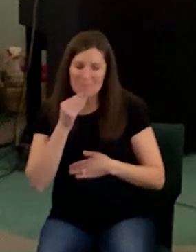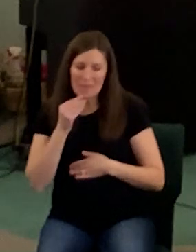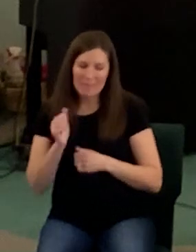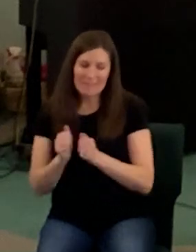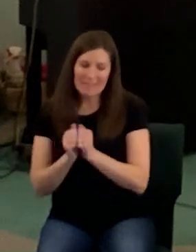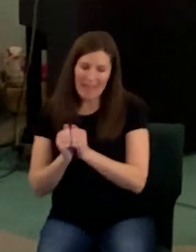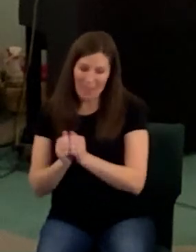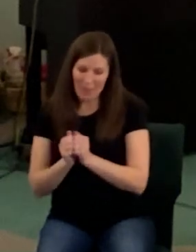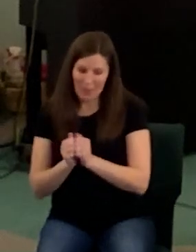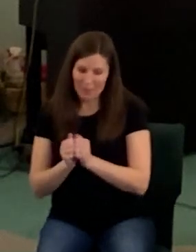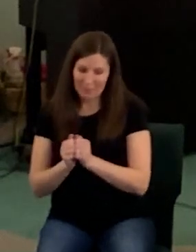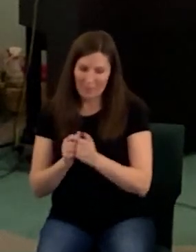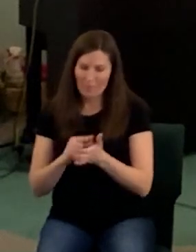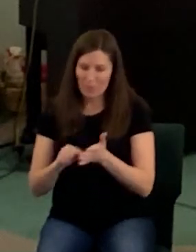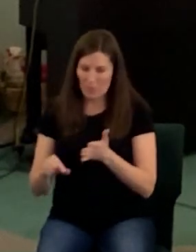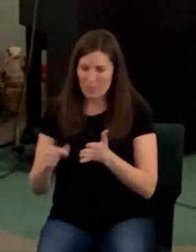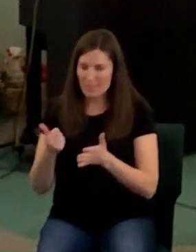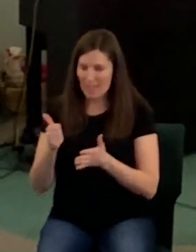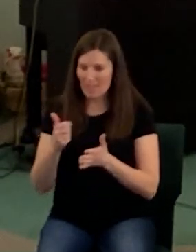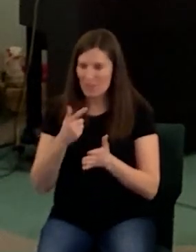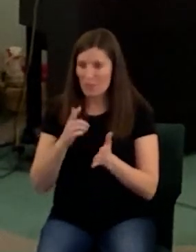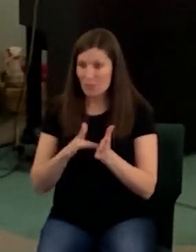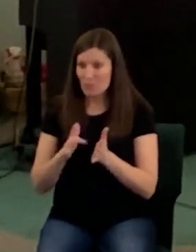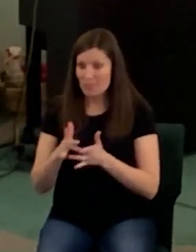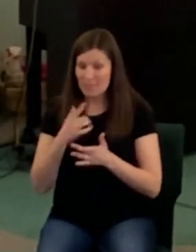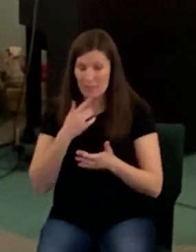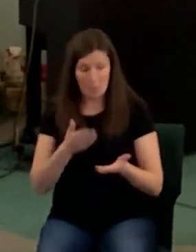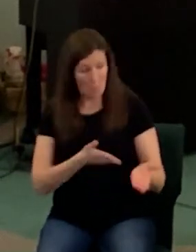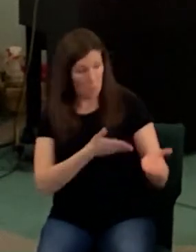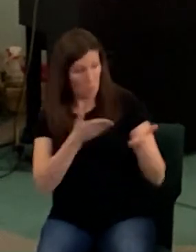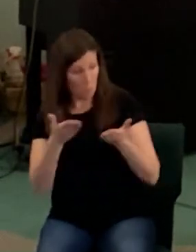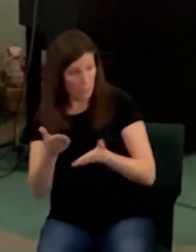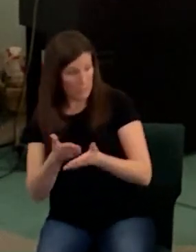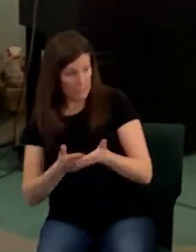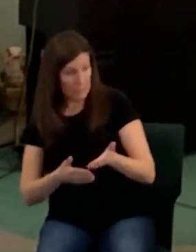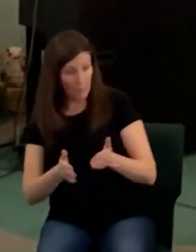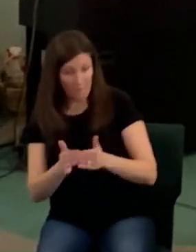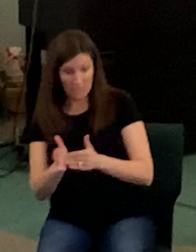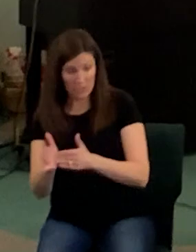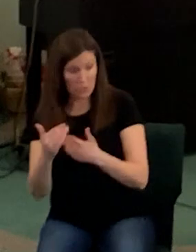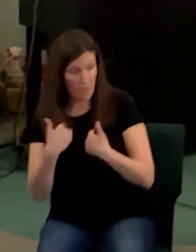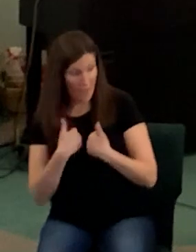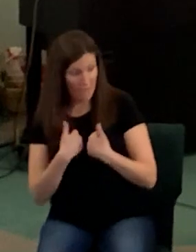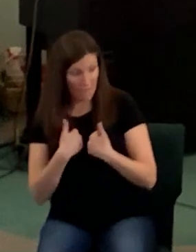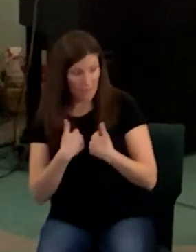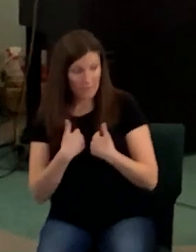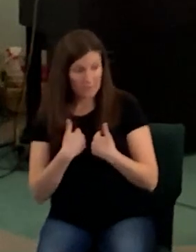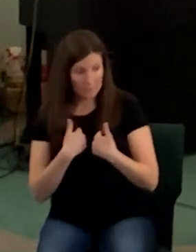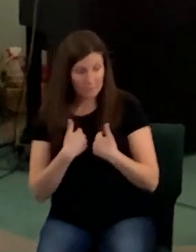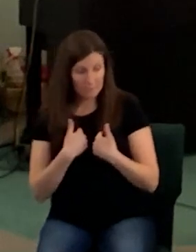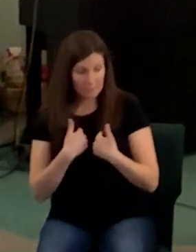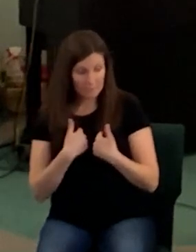them in verse 10. Jesus said to them, "Bring some of the fish which you have